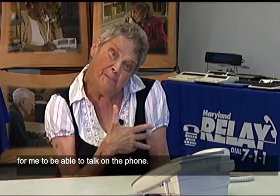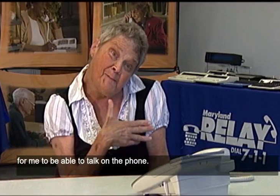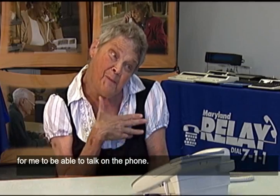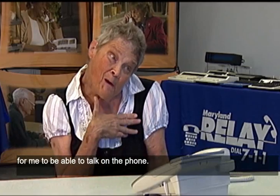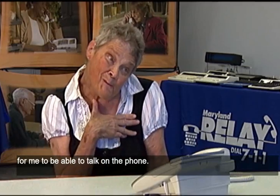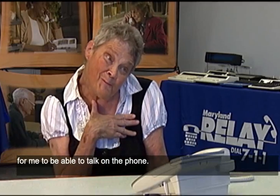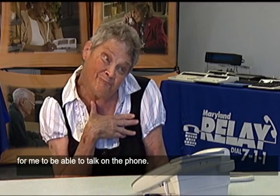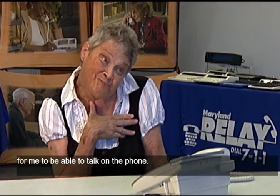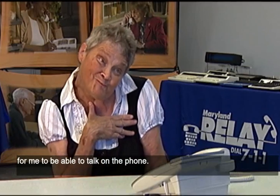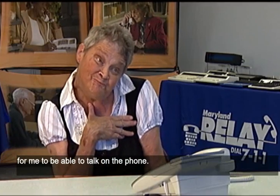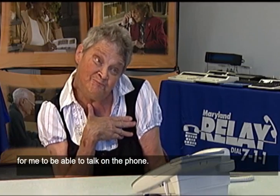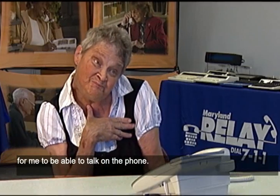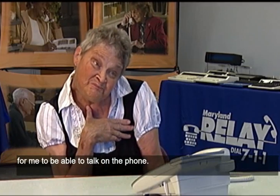For me to be able to talk on the phone.